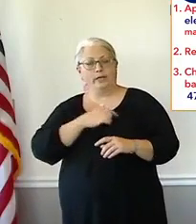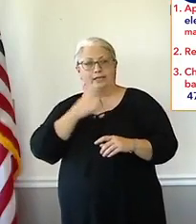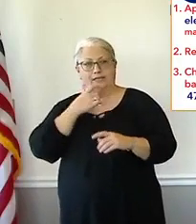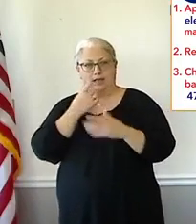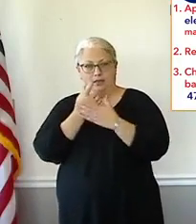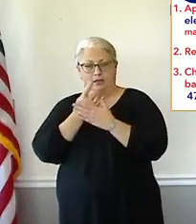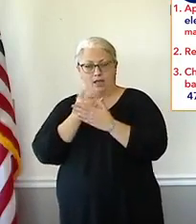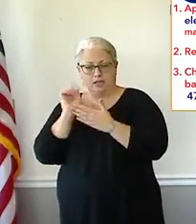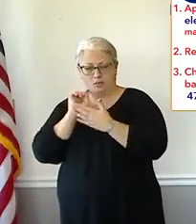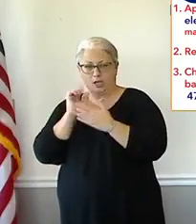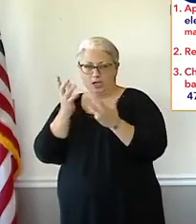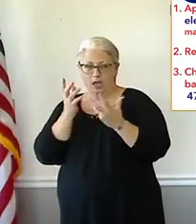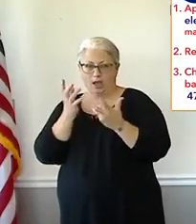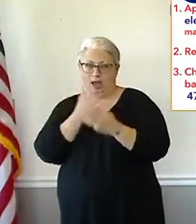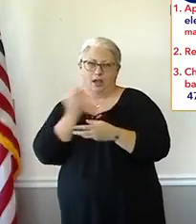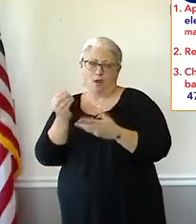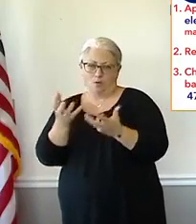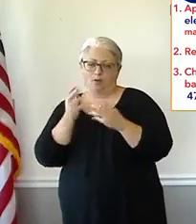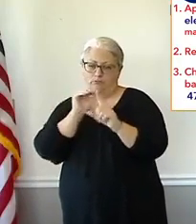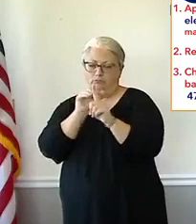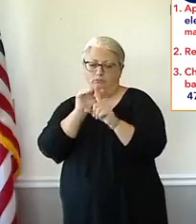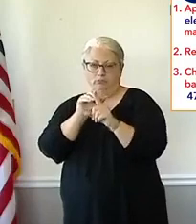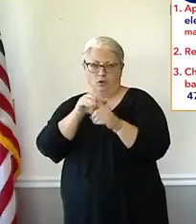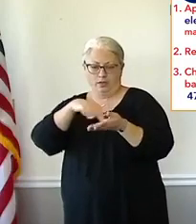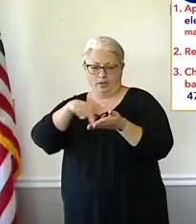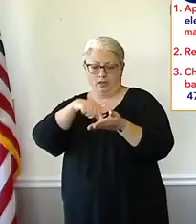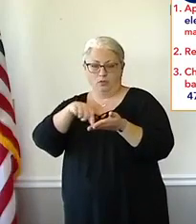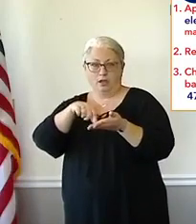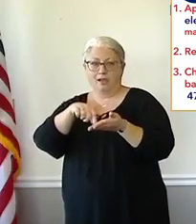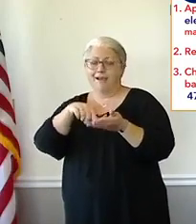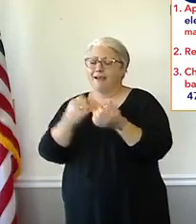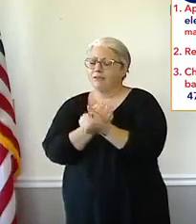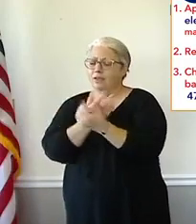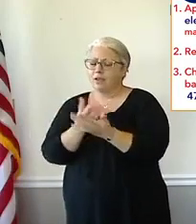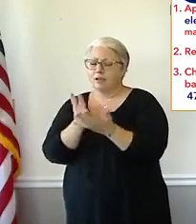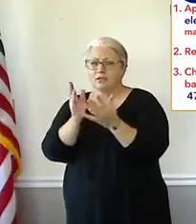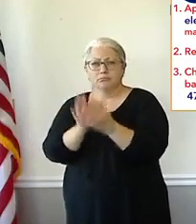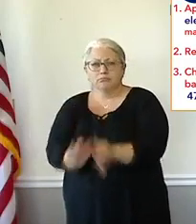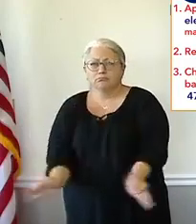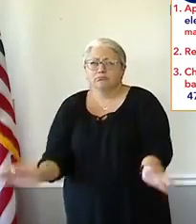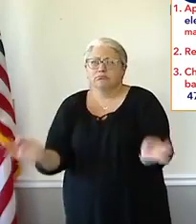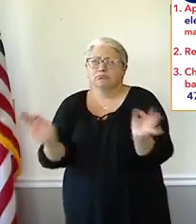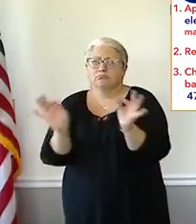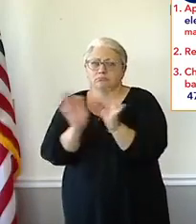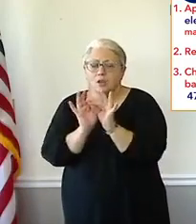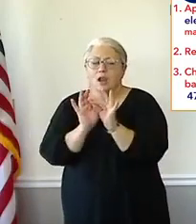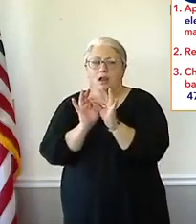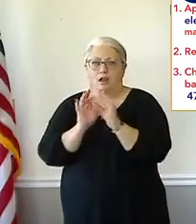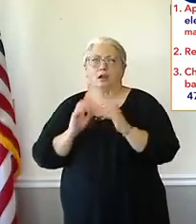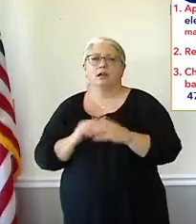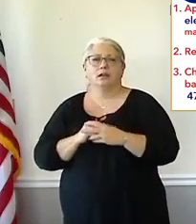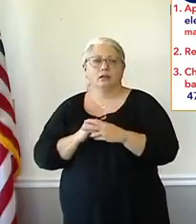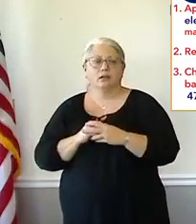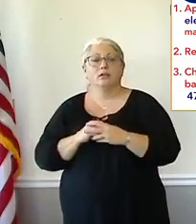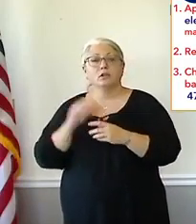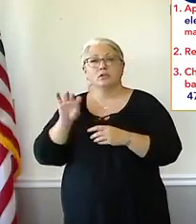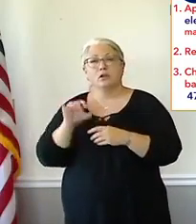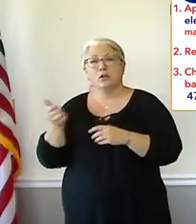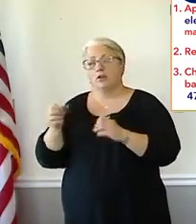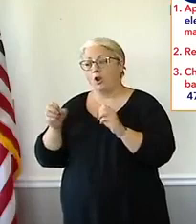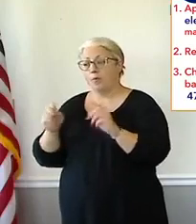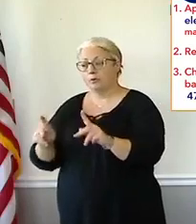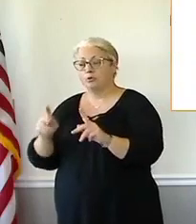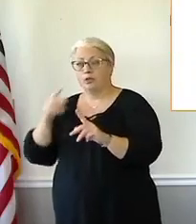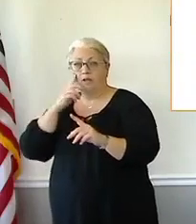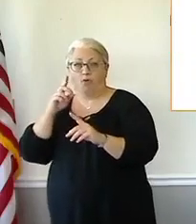to remind folks, all of this is exceptionally important, the census, voting, and we do want to bring your attention to another opportunity for Dutchess County residents.